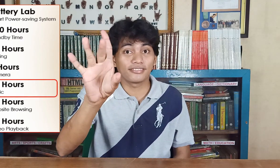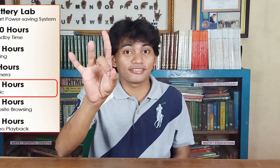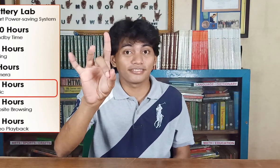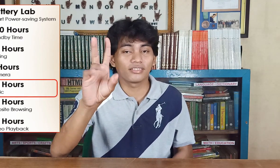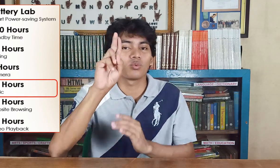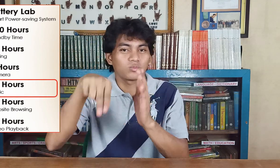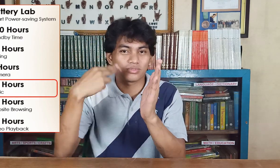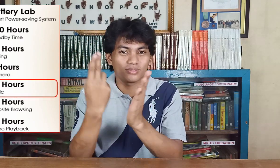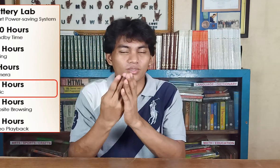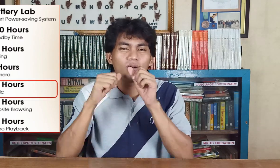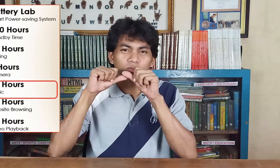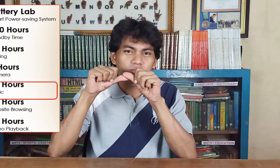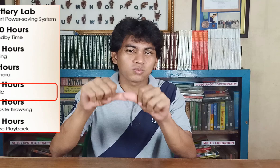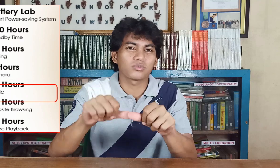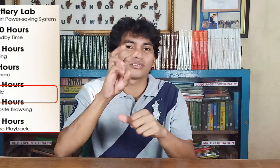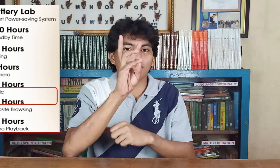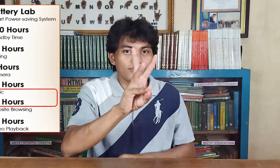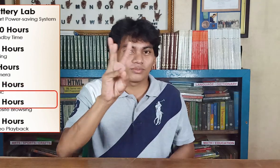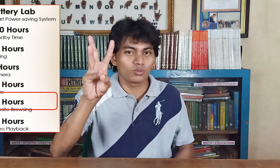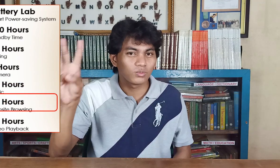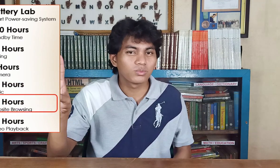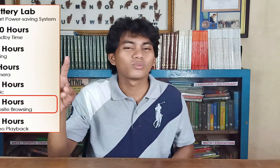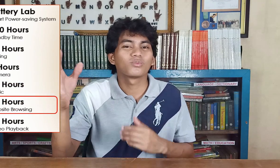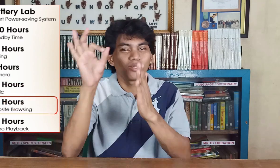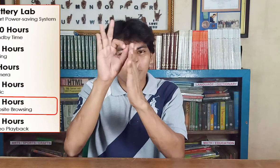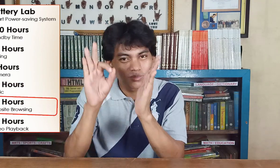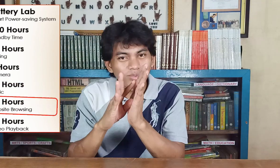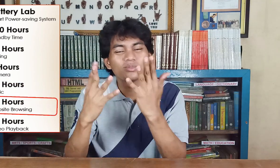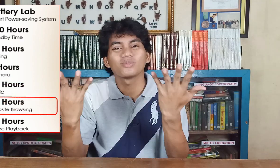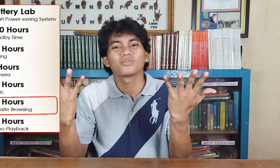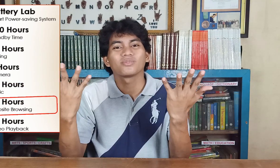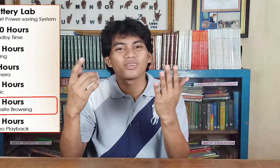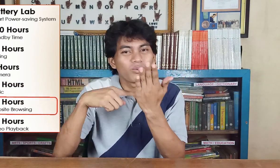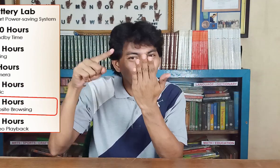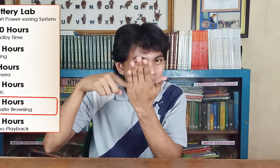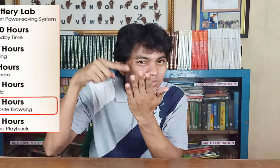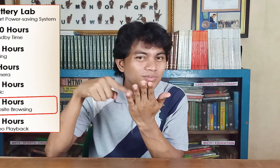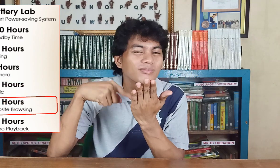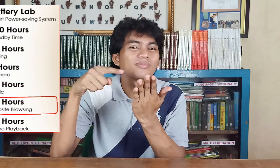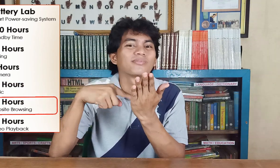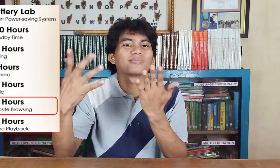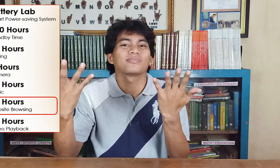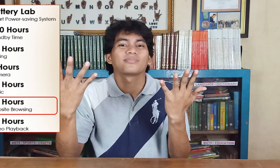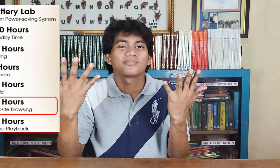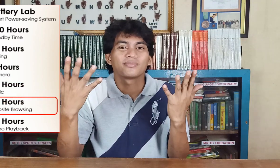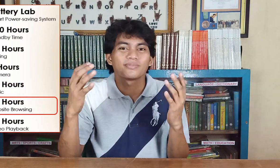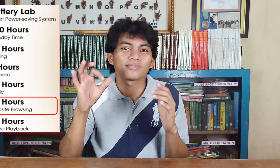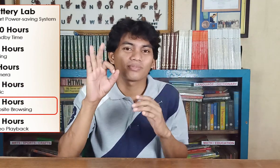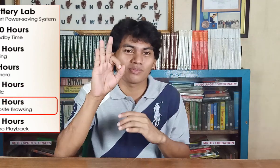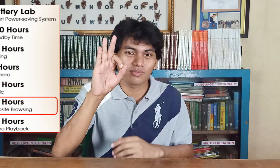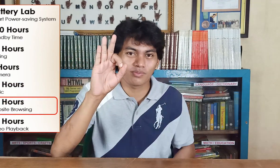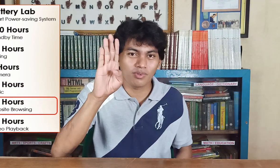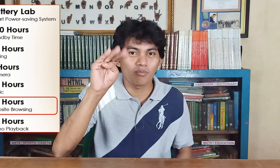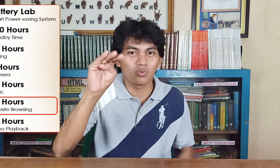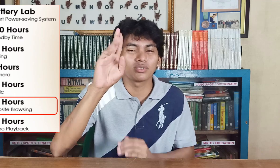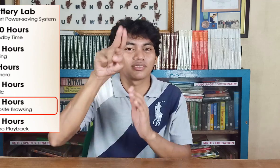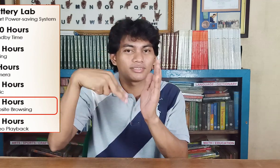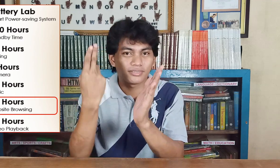18 hours of continued browsing the internet like Facebook and everything.